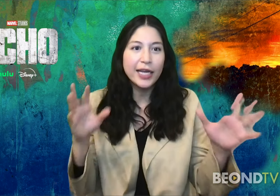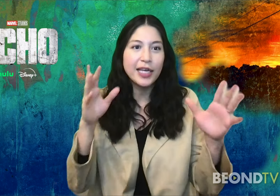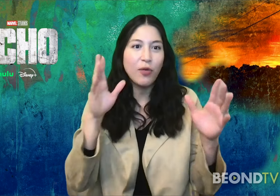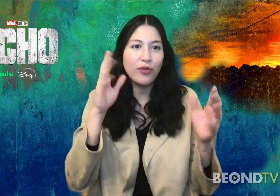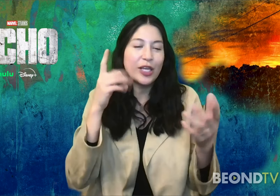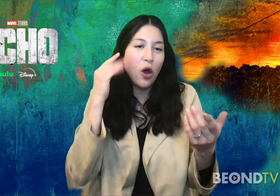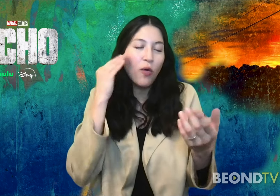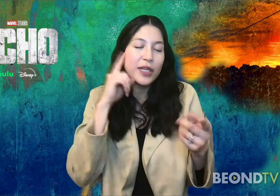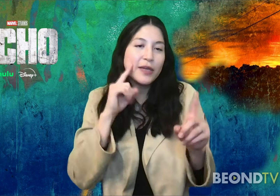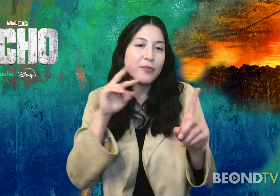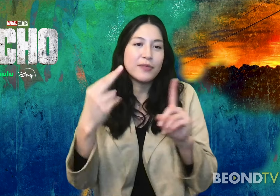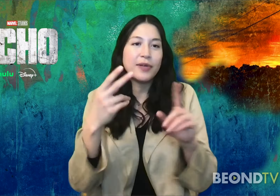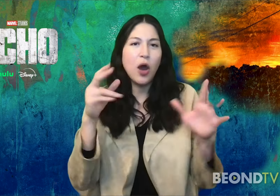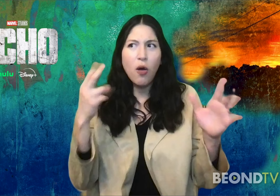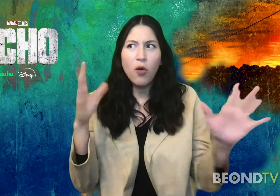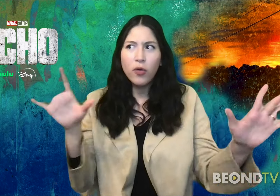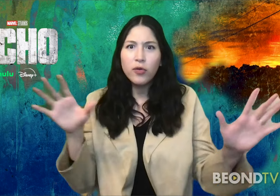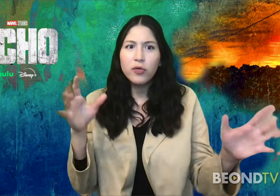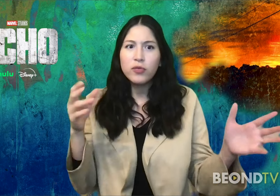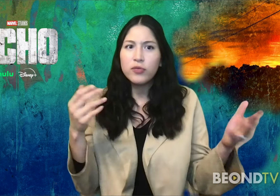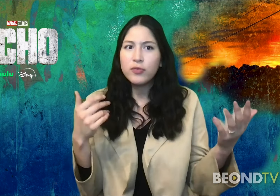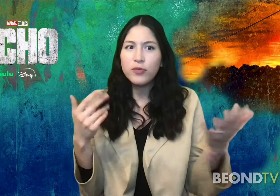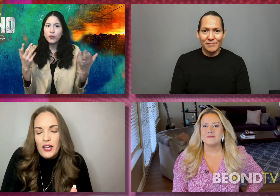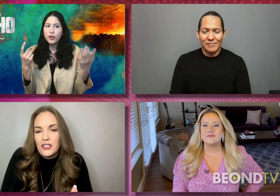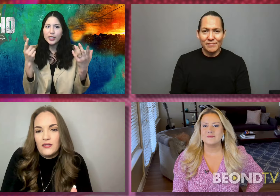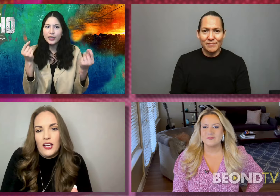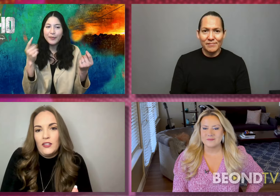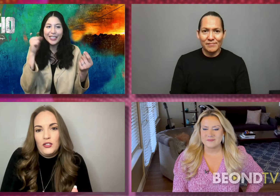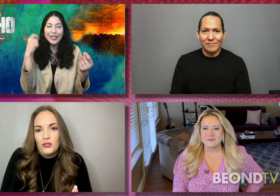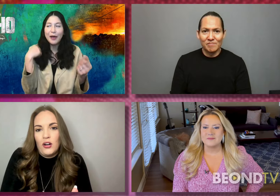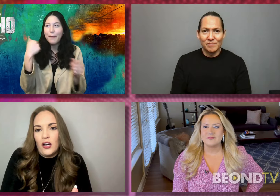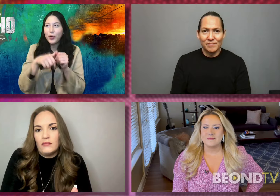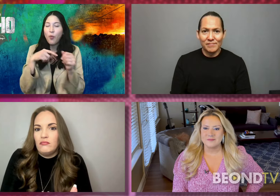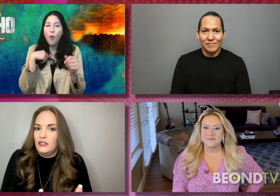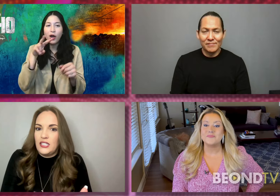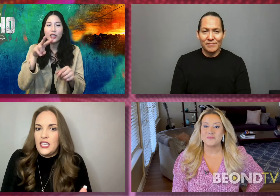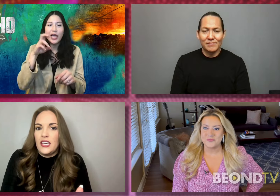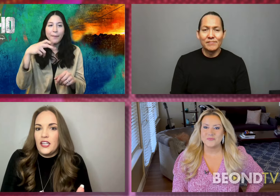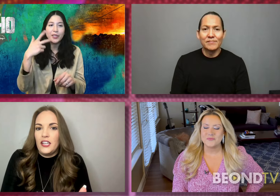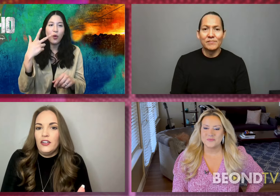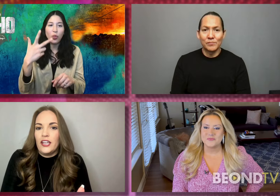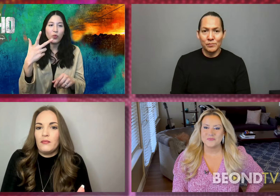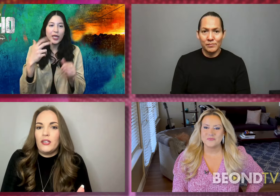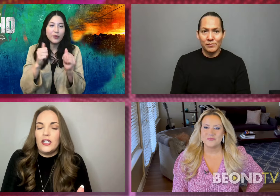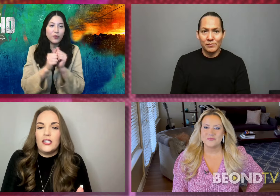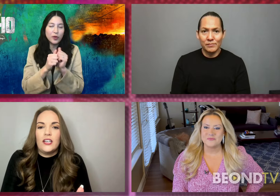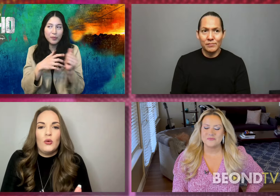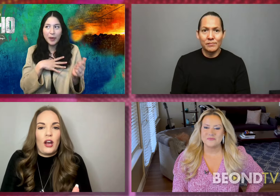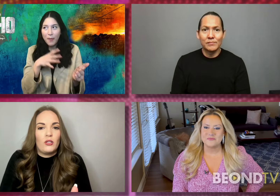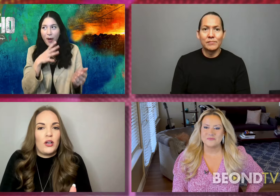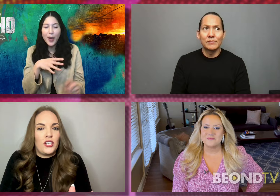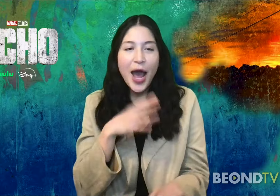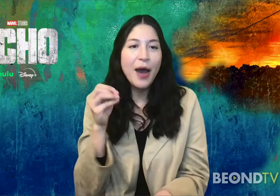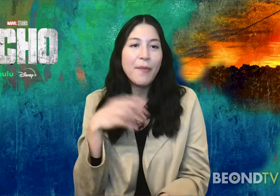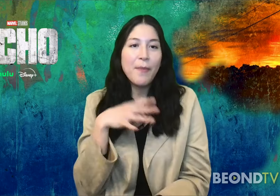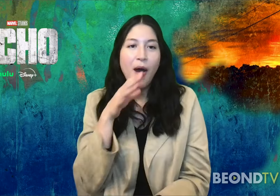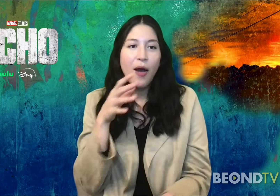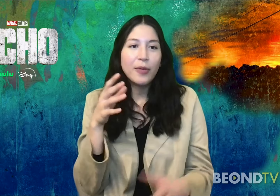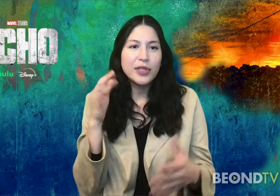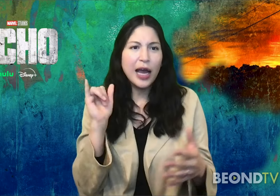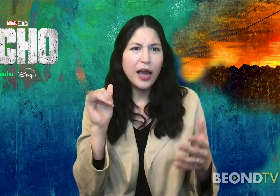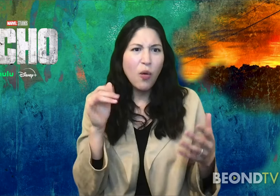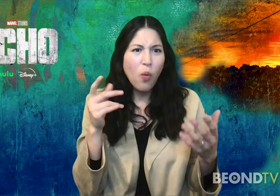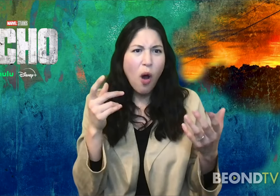turns off and it becomes quiet, that's the deaf perspective that you are seeing and hearing. Because when I was watching episode